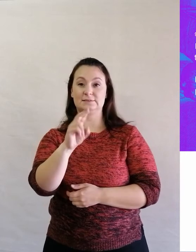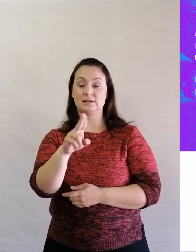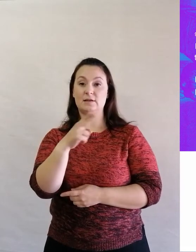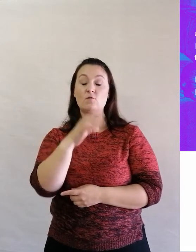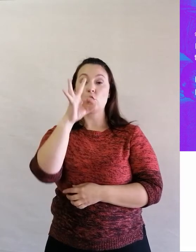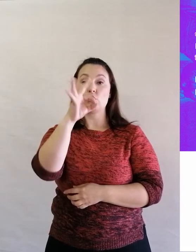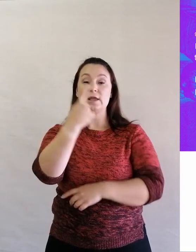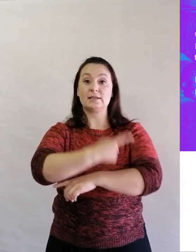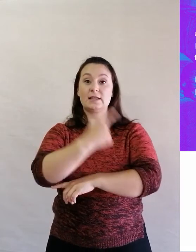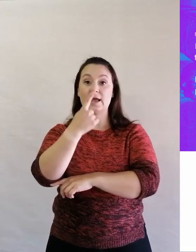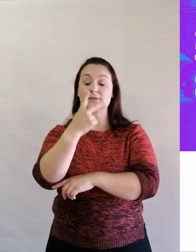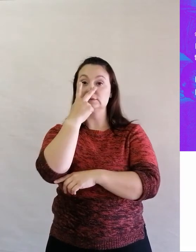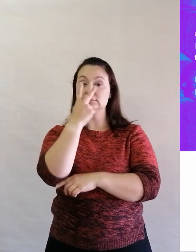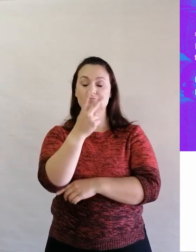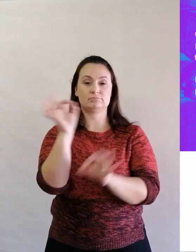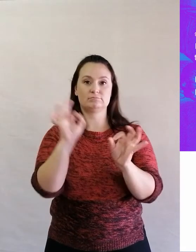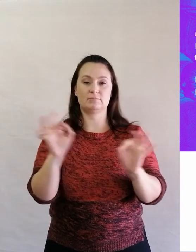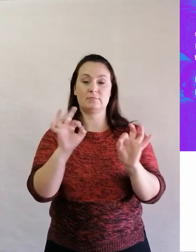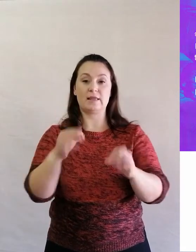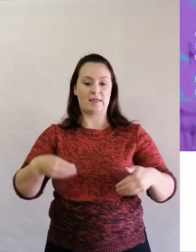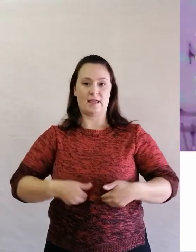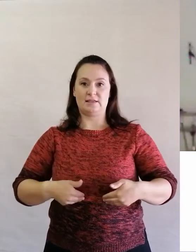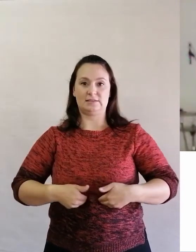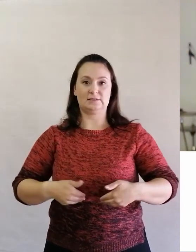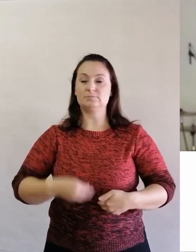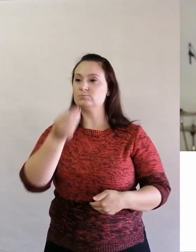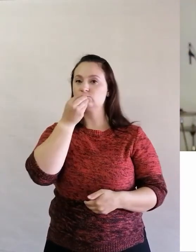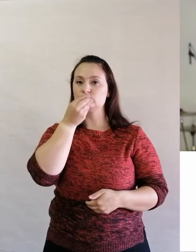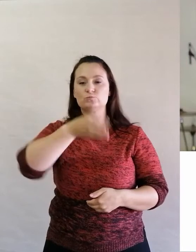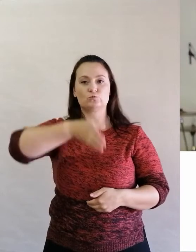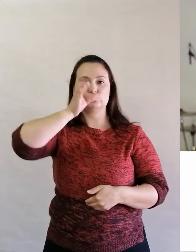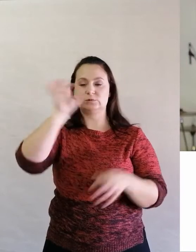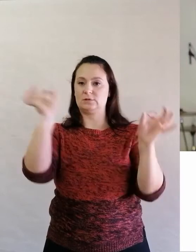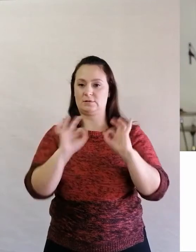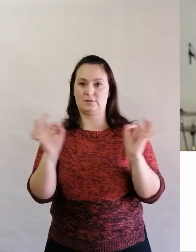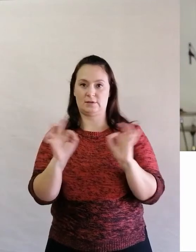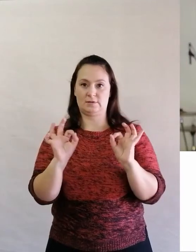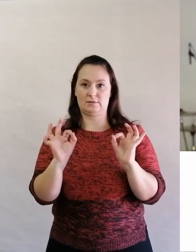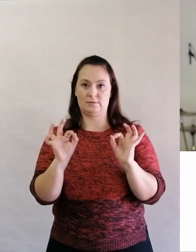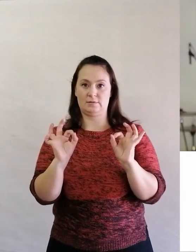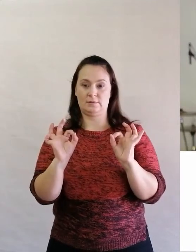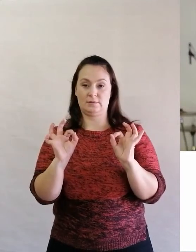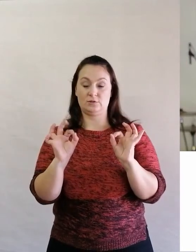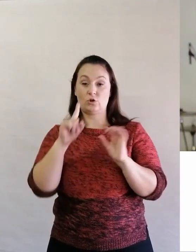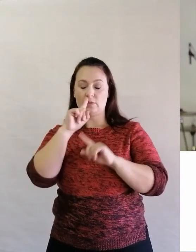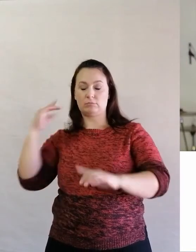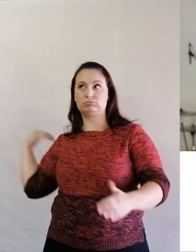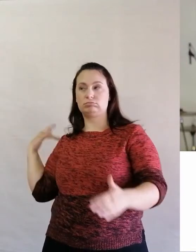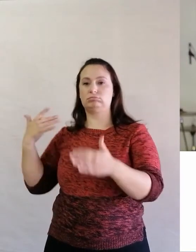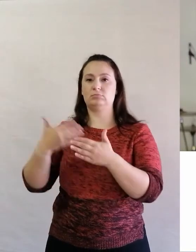ate nor drank. I believe at that time he was coming to terms with Stephen stoning, his